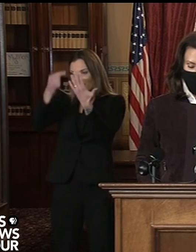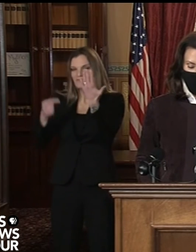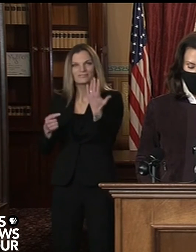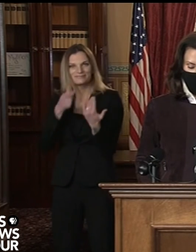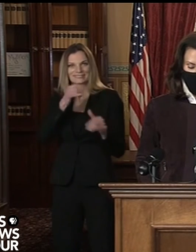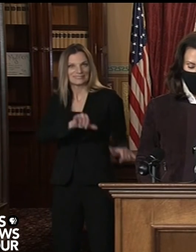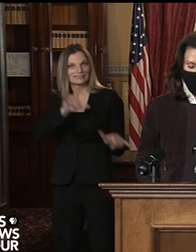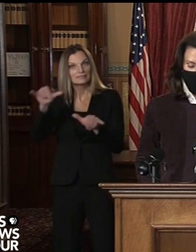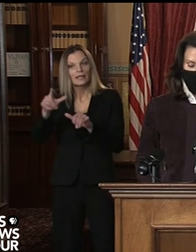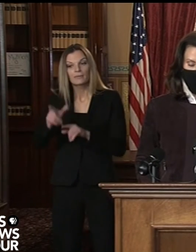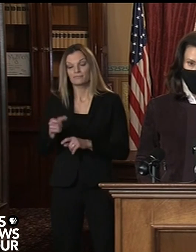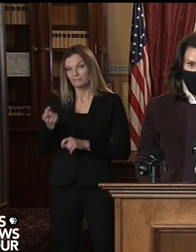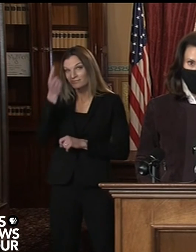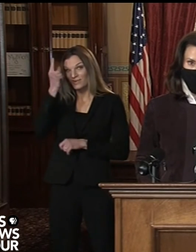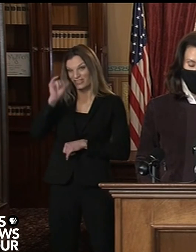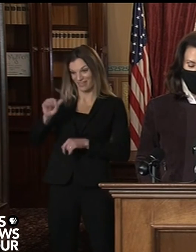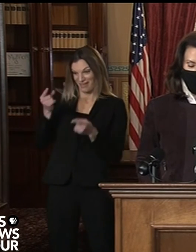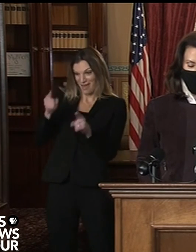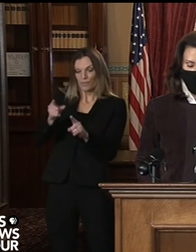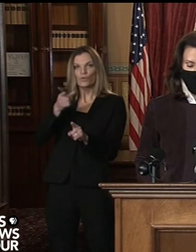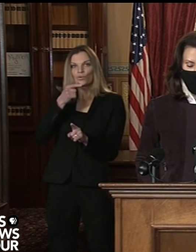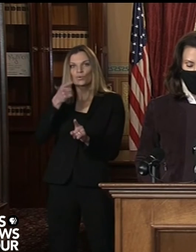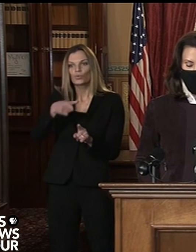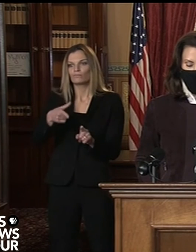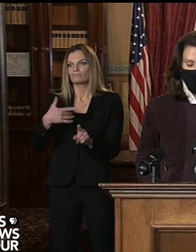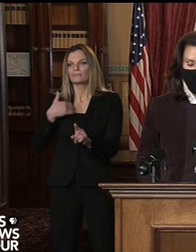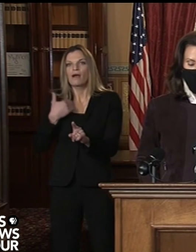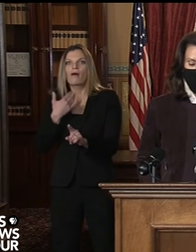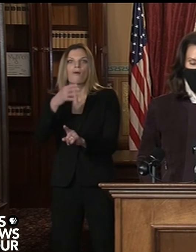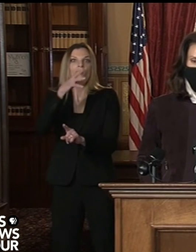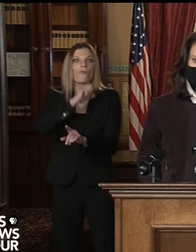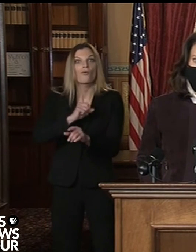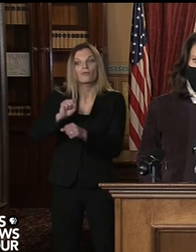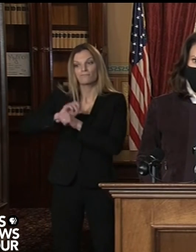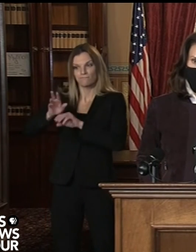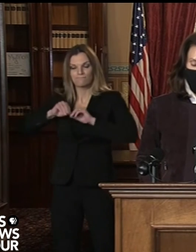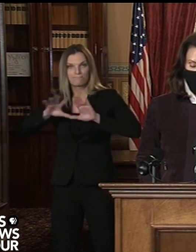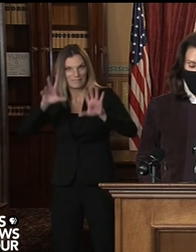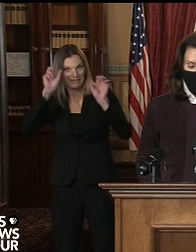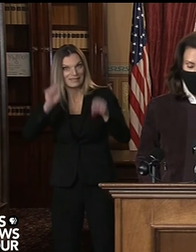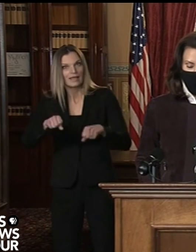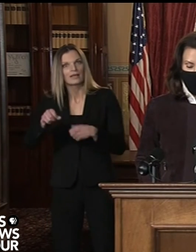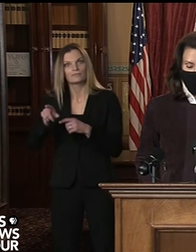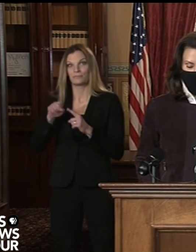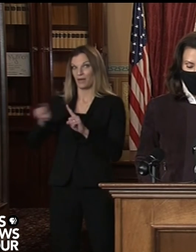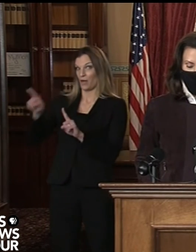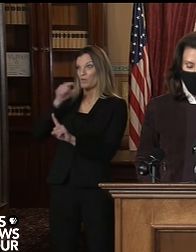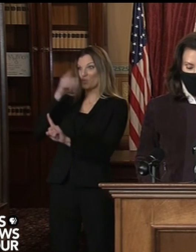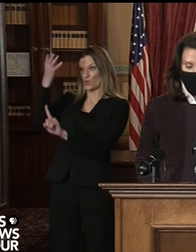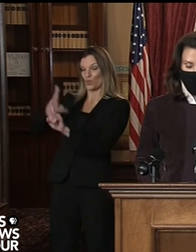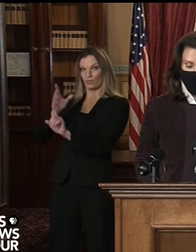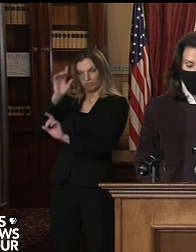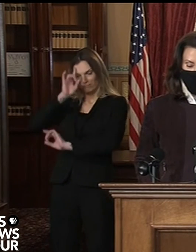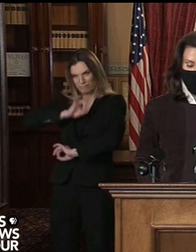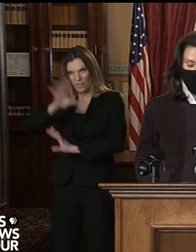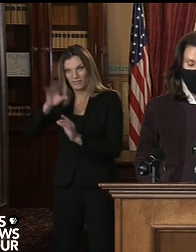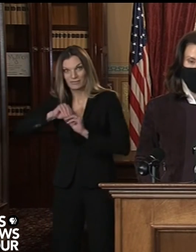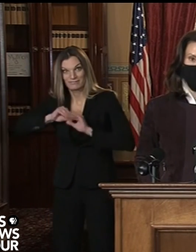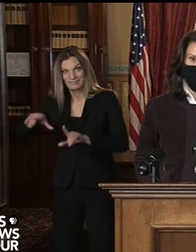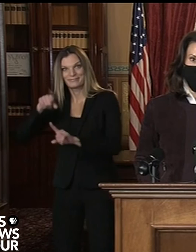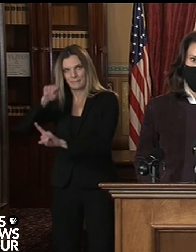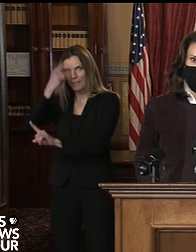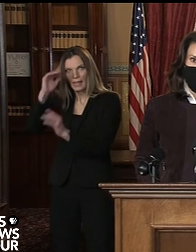to the very old, especially in the black community. Lieutenant Governor Garland Gilchrist alone has